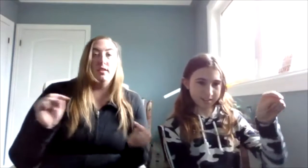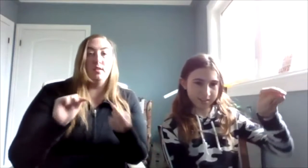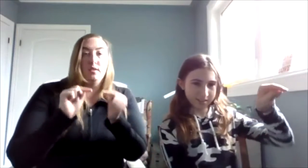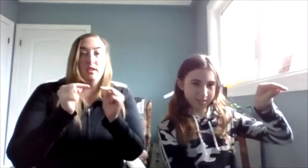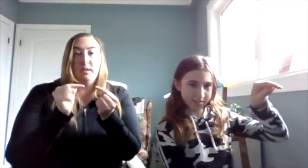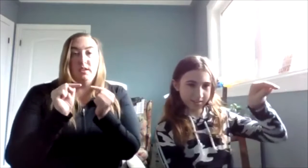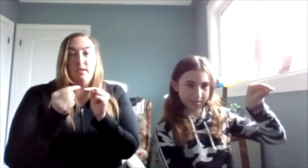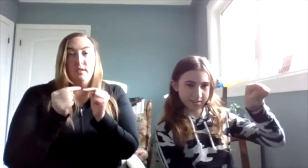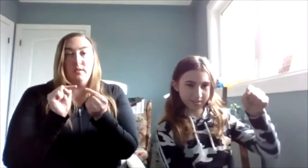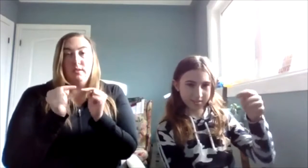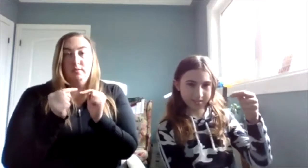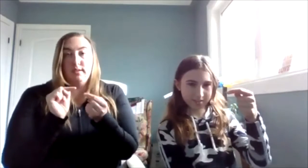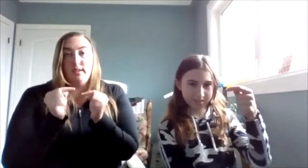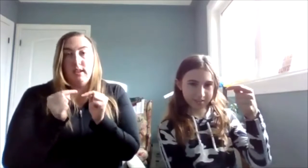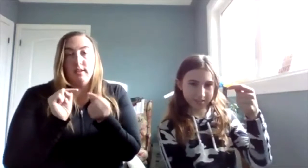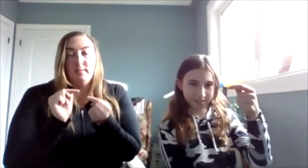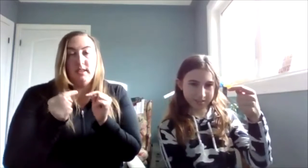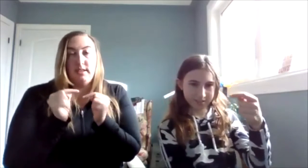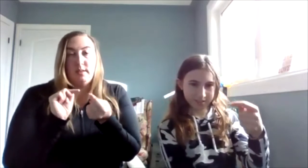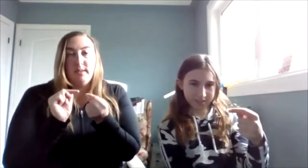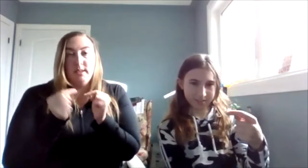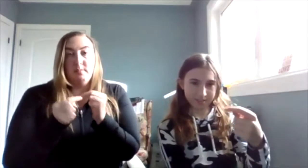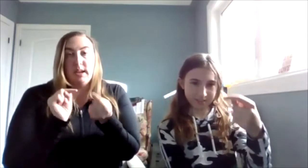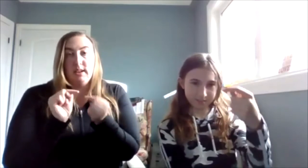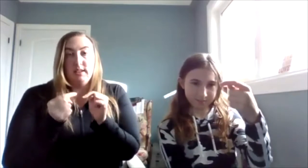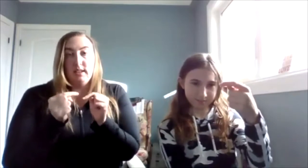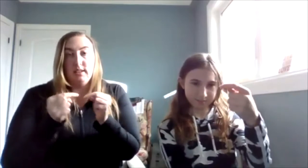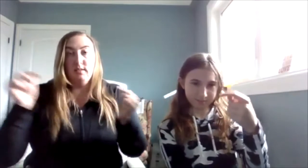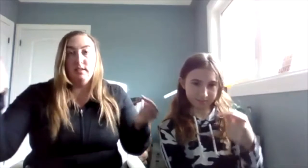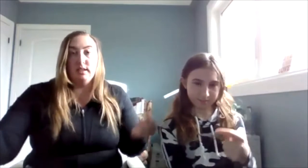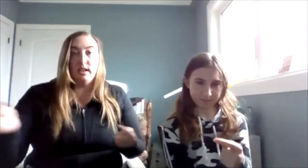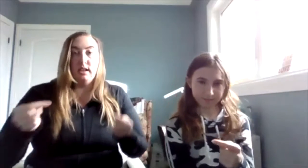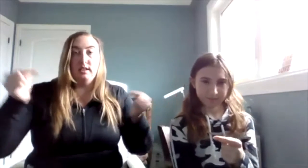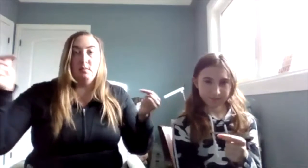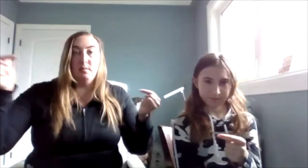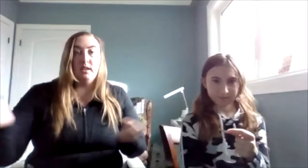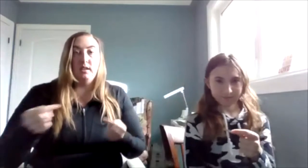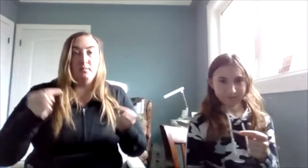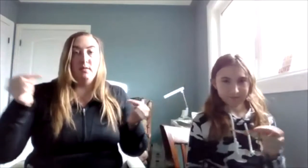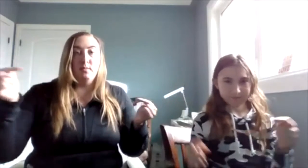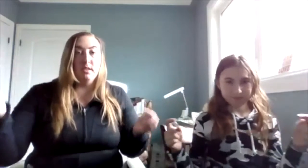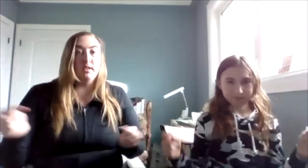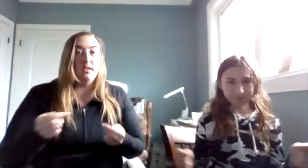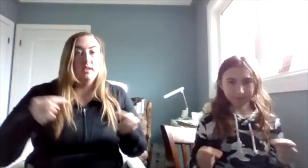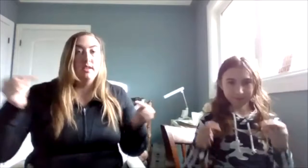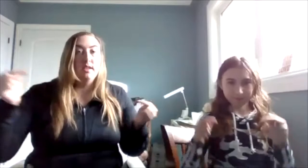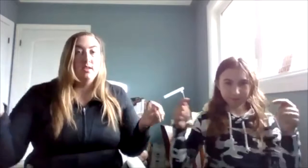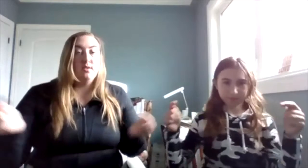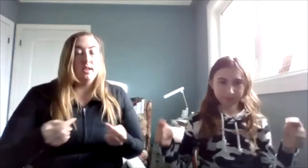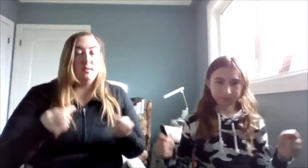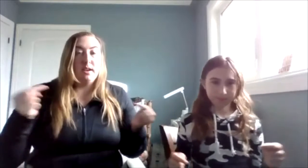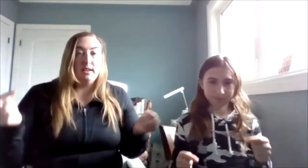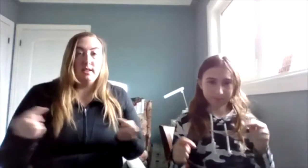so just make sure you don't do it too close together because that means pain in sign language. It's a bigger movement.